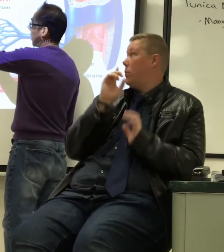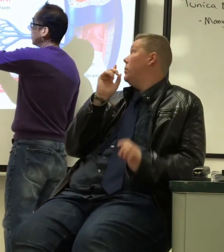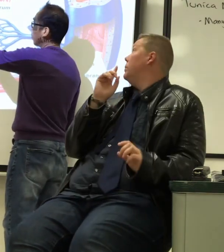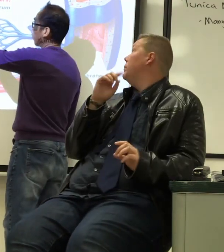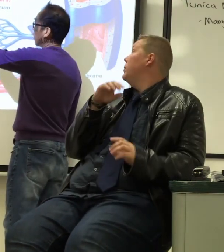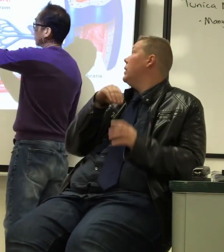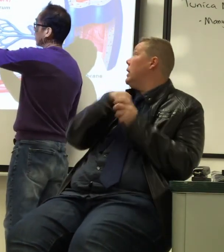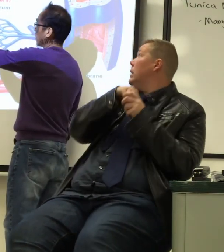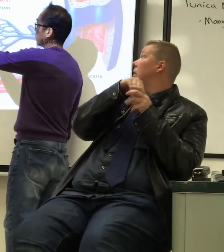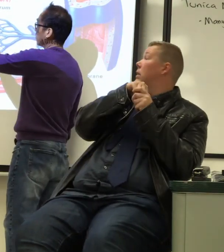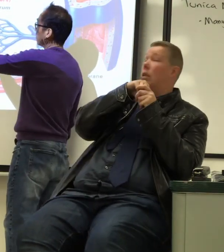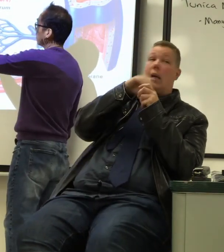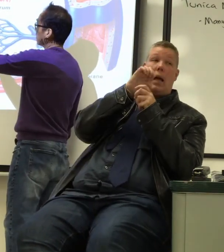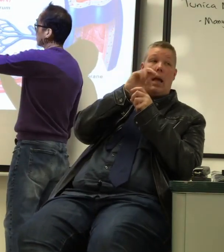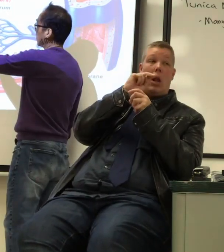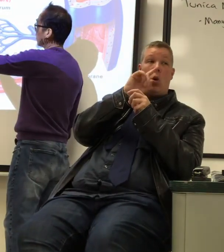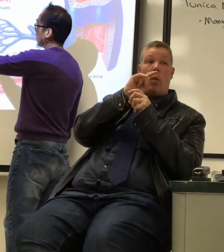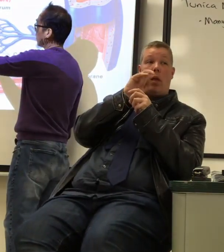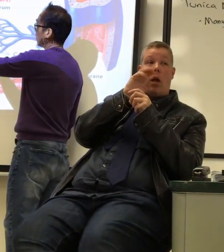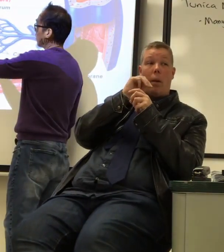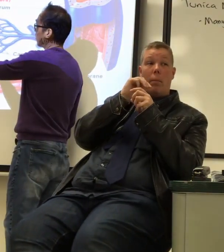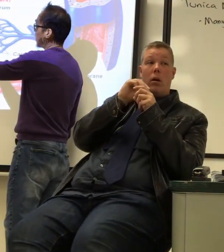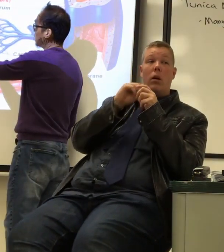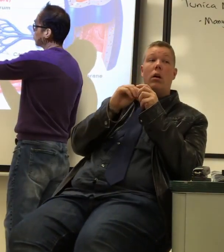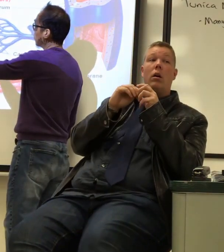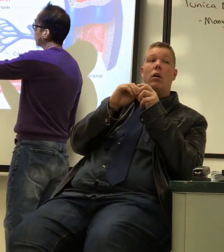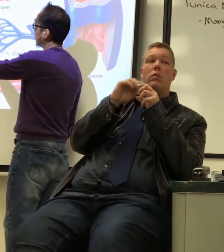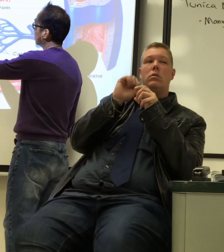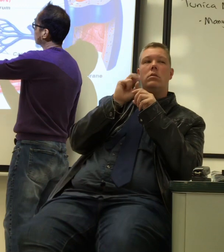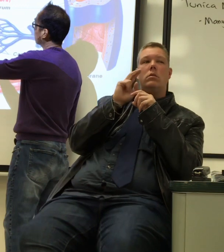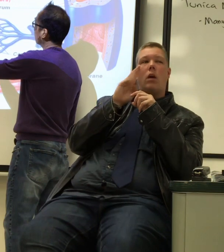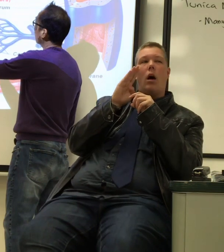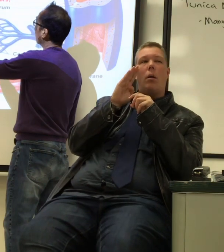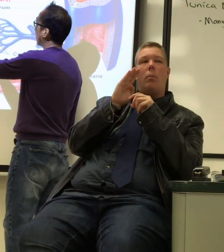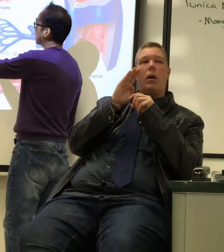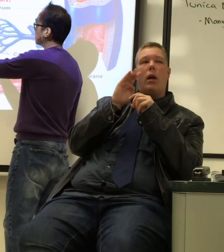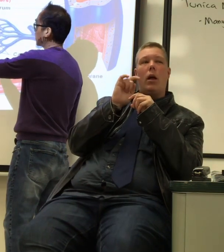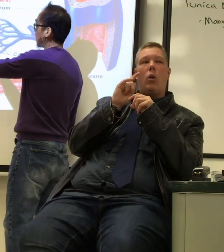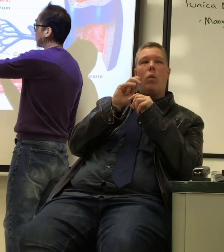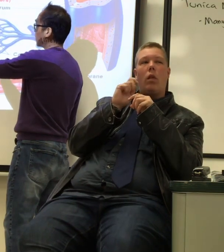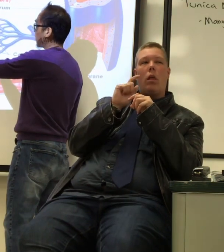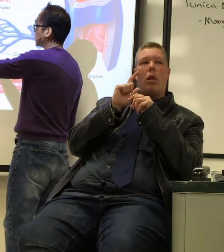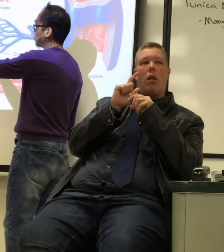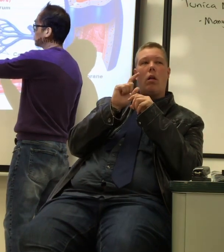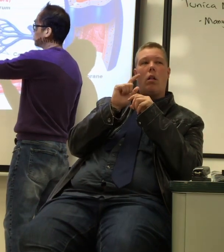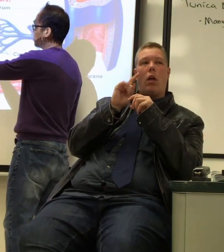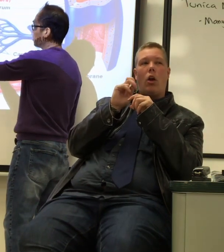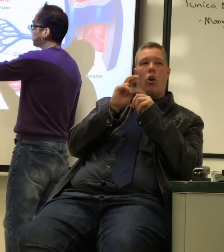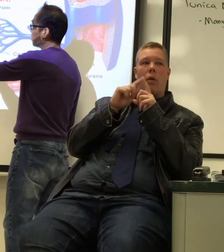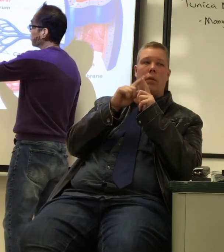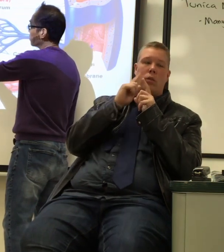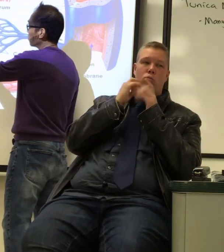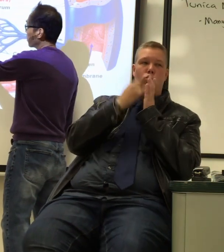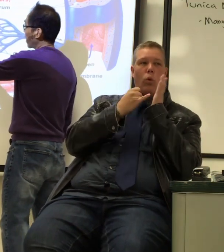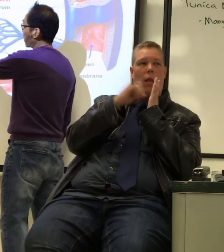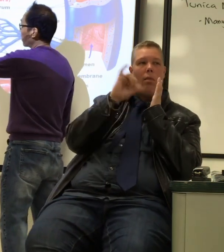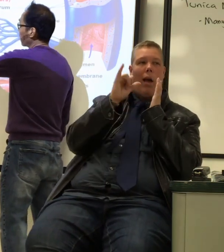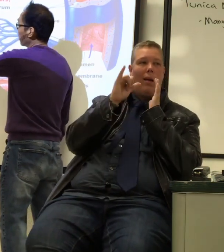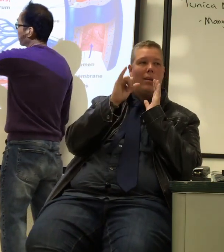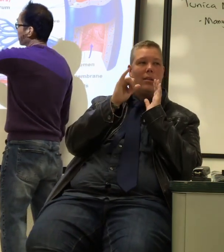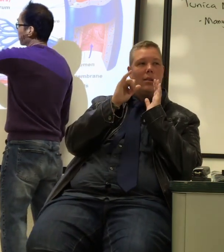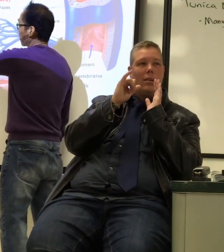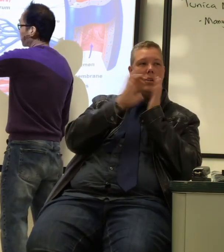innermost layer, endothelium, subendothelial layer. They drew the internal elastic lamina like Swiss cheese. It's